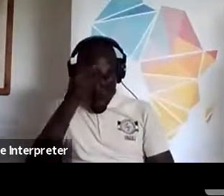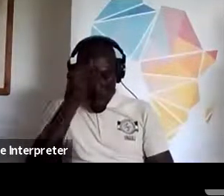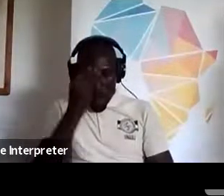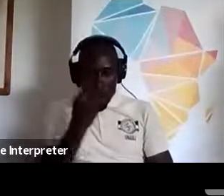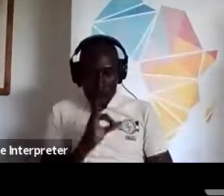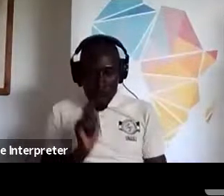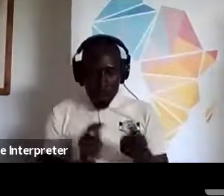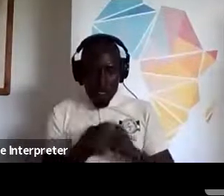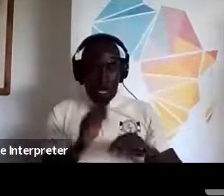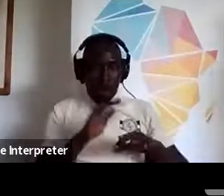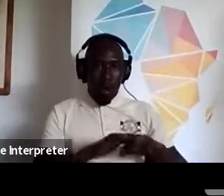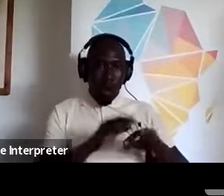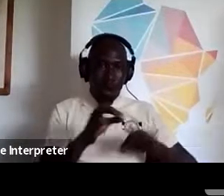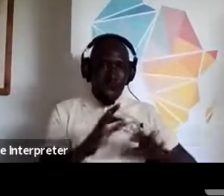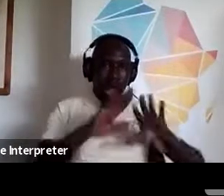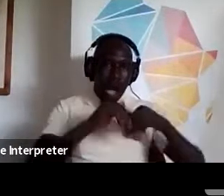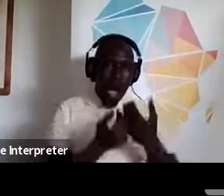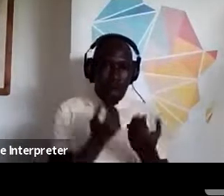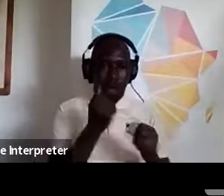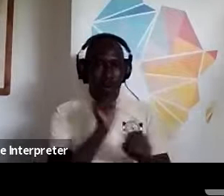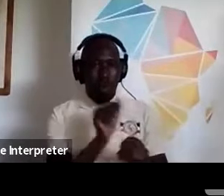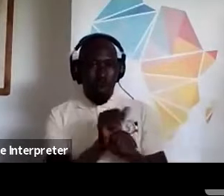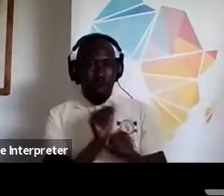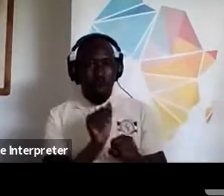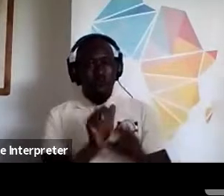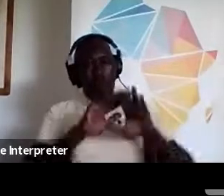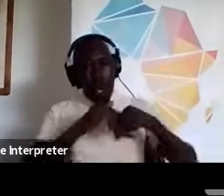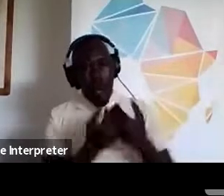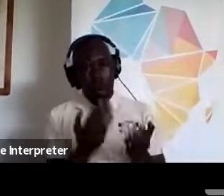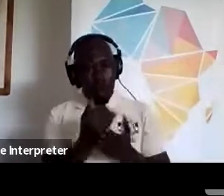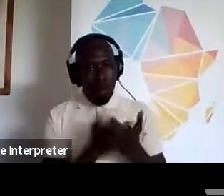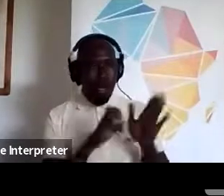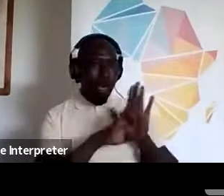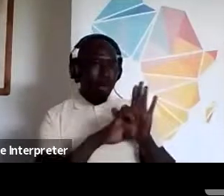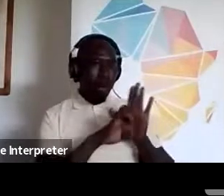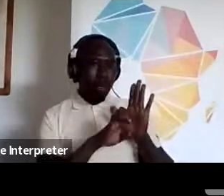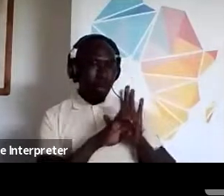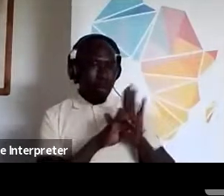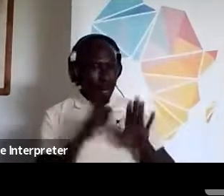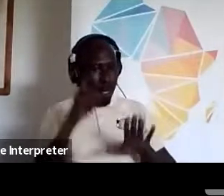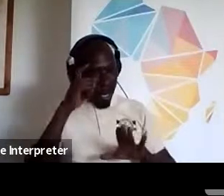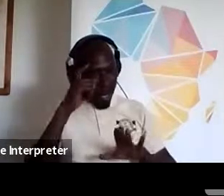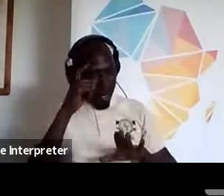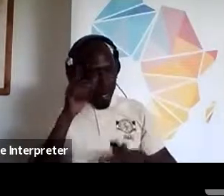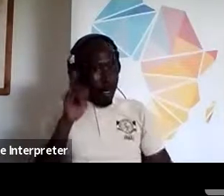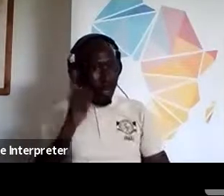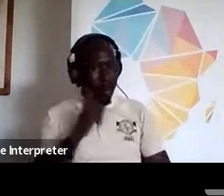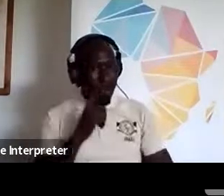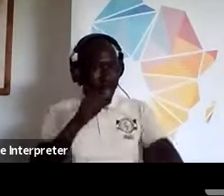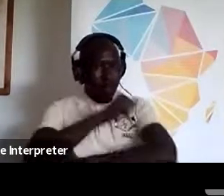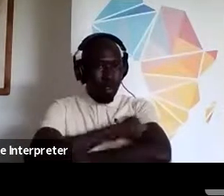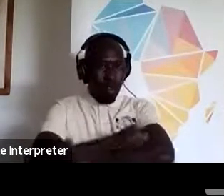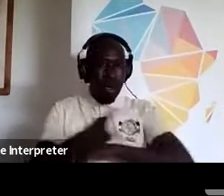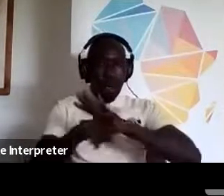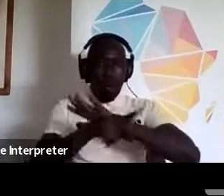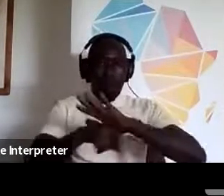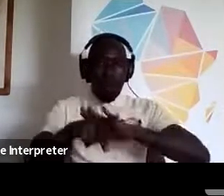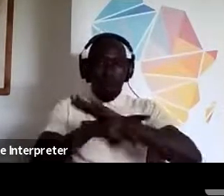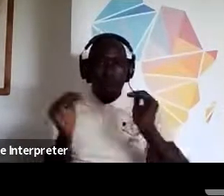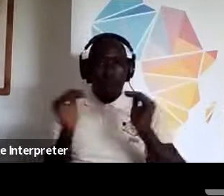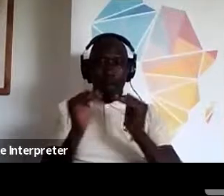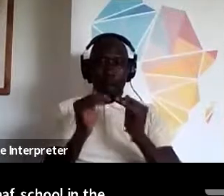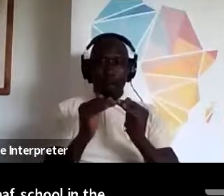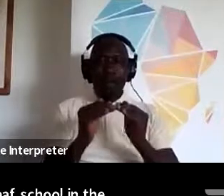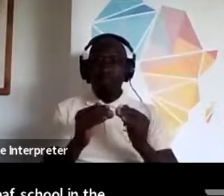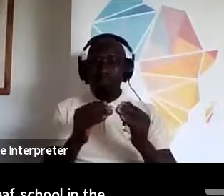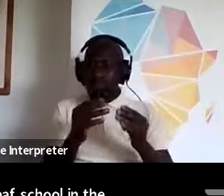online? How are they going to perform? Because there was evidence, I think in the deaf school in the primary level, almost